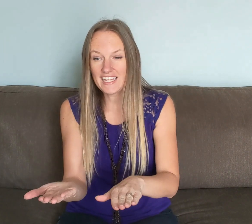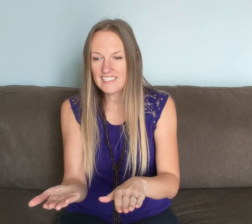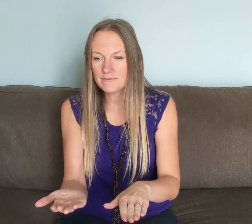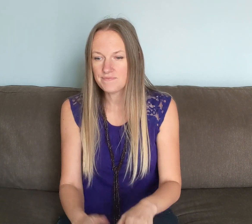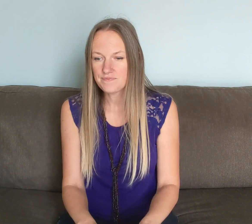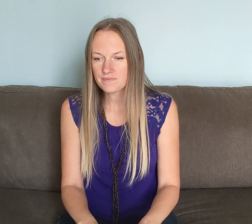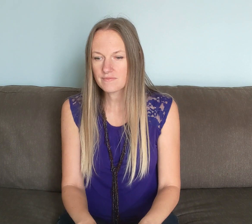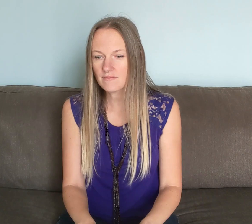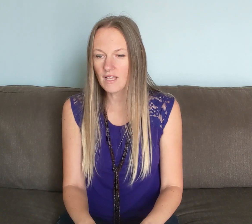dead